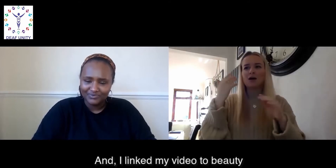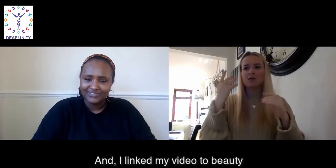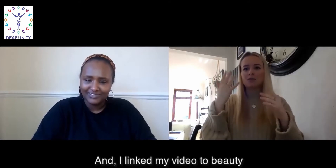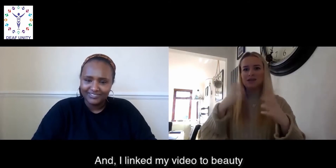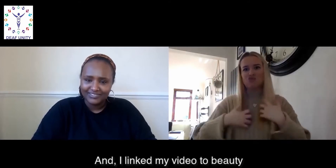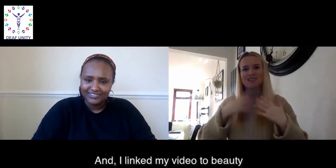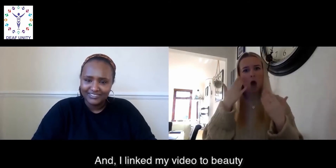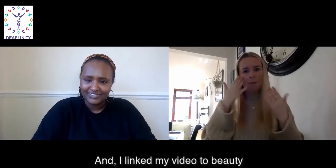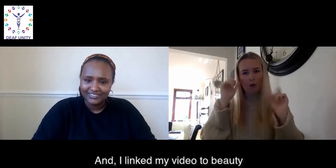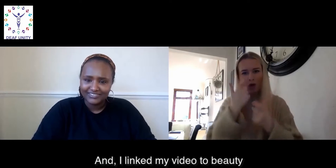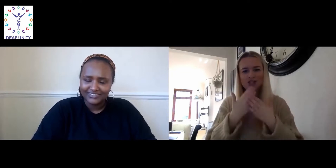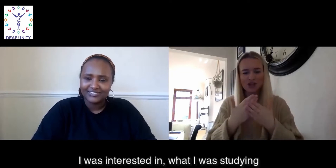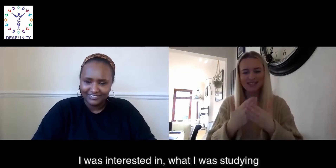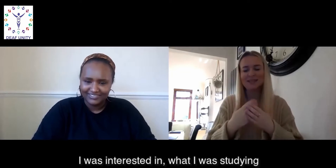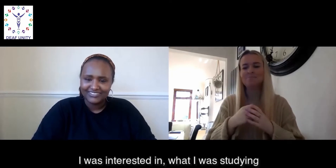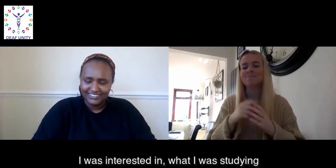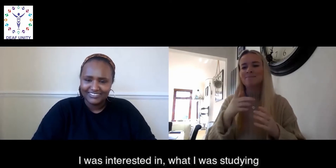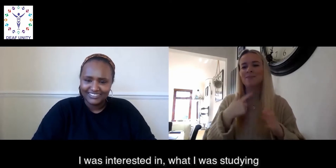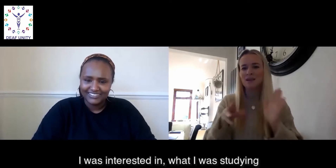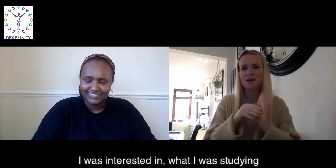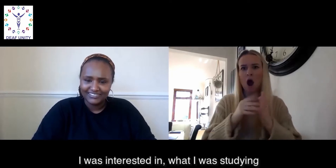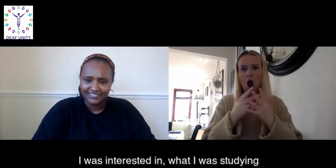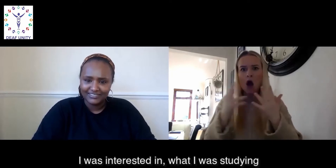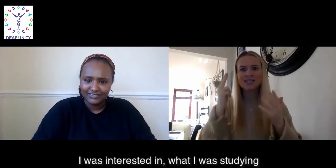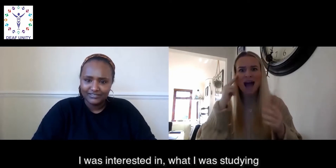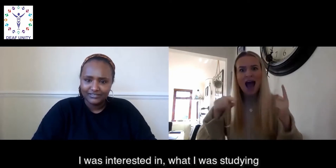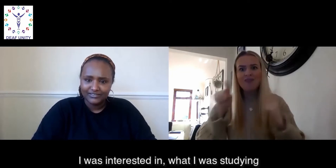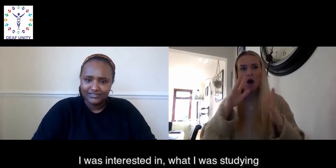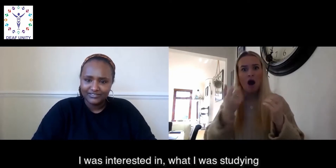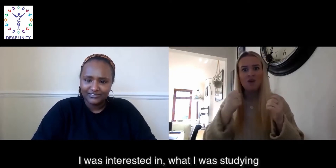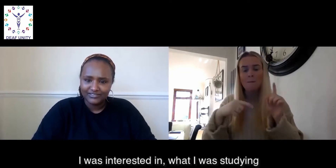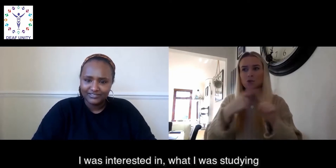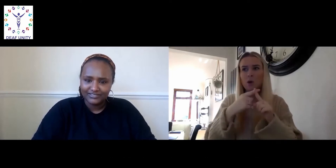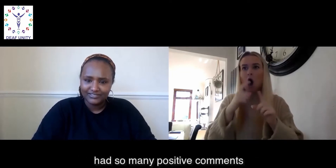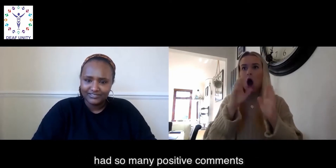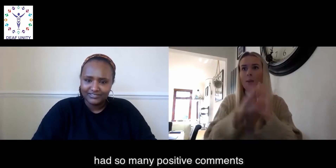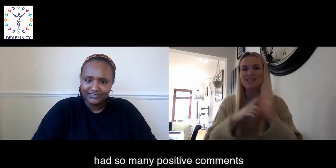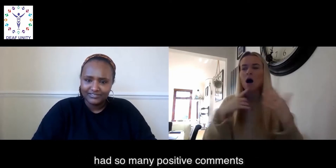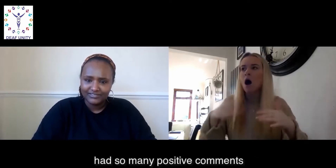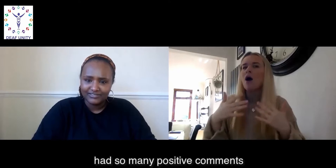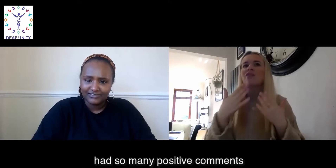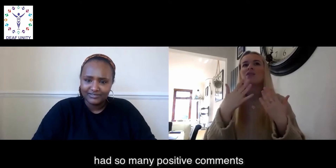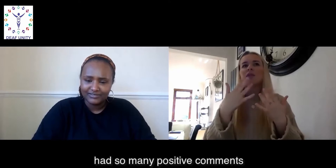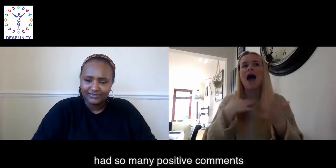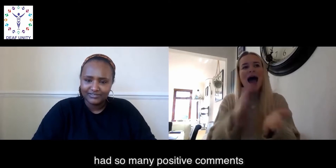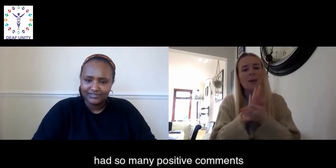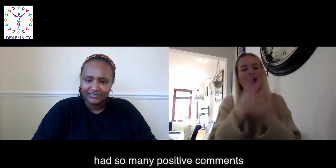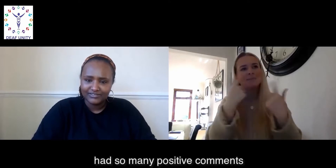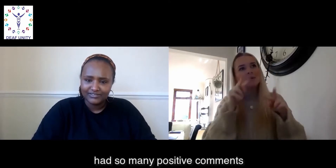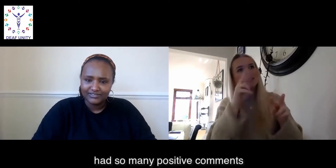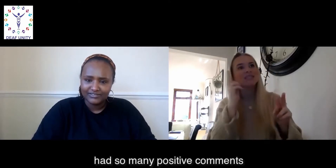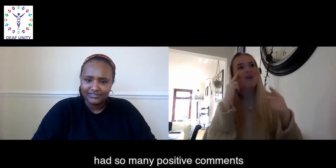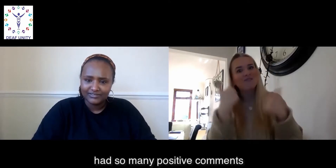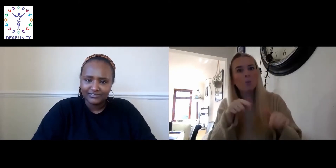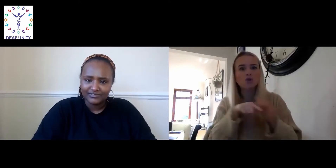video to beauty and makeup because that's what I was interested in at college. That's what I was studying. And straight away I had so many positive comments from deaf people